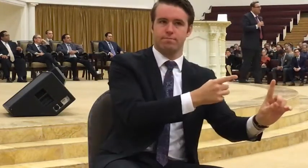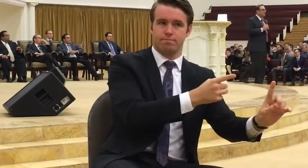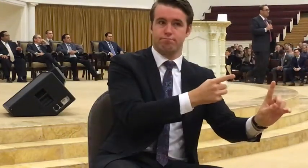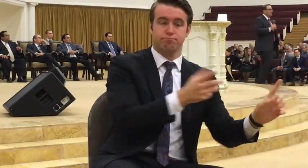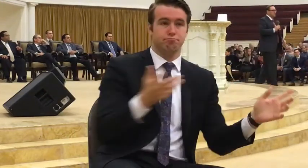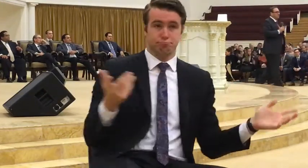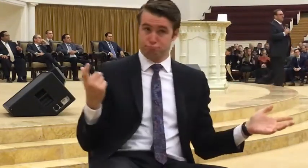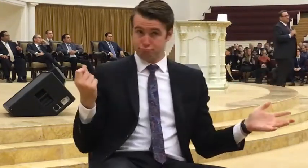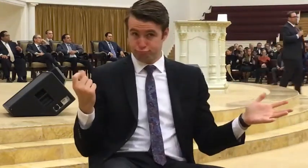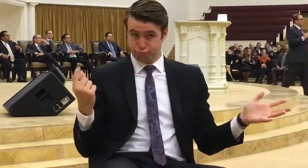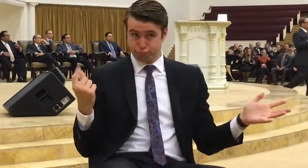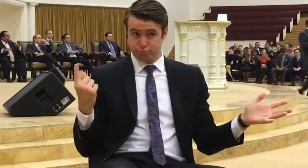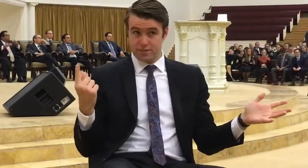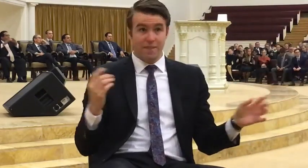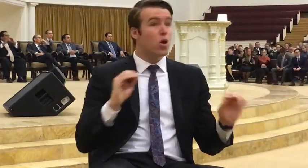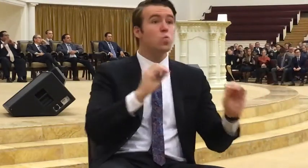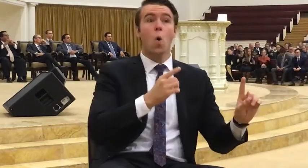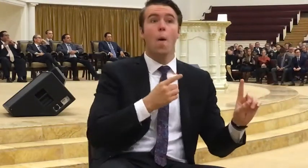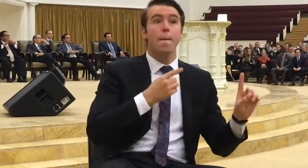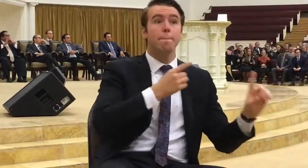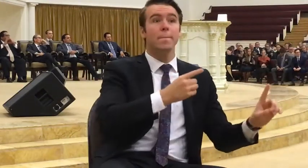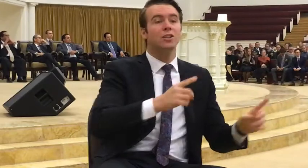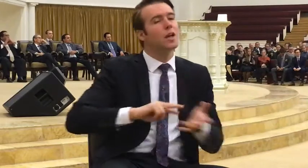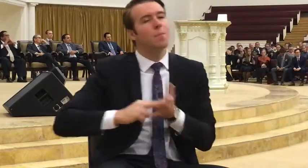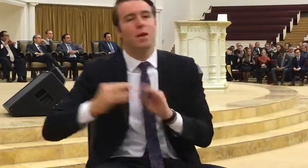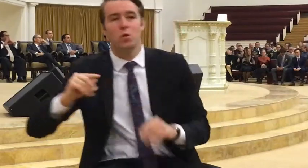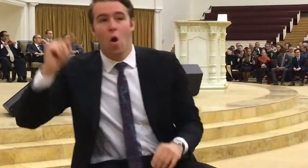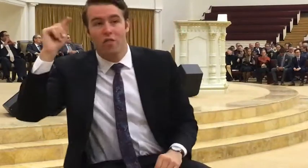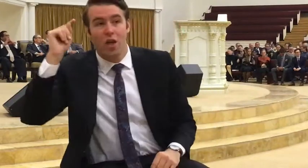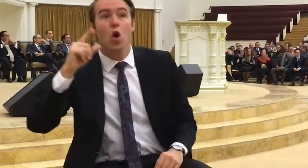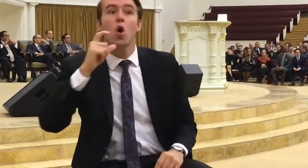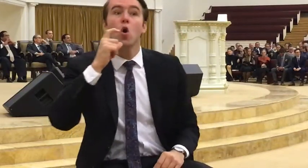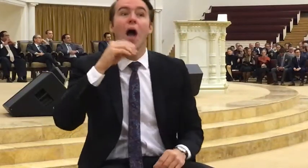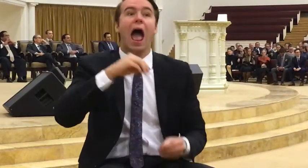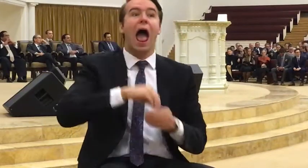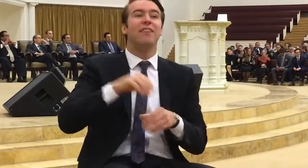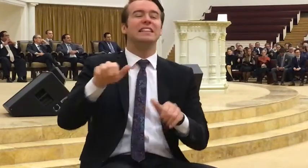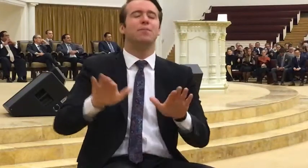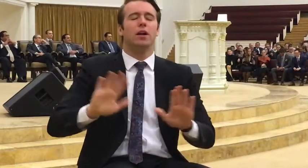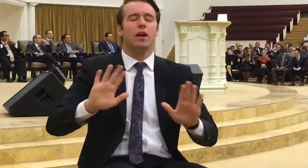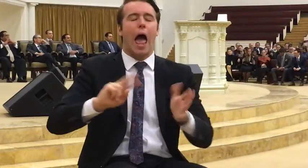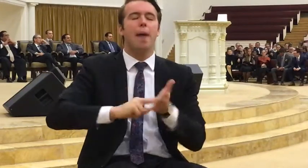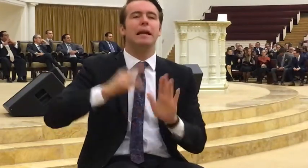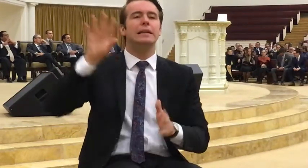Sorry. For all the eggheads at the seminaries.